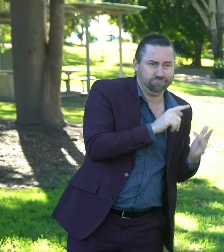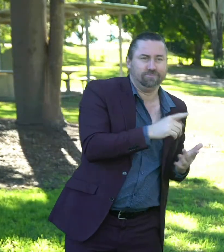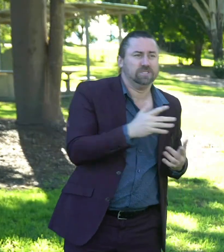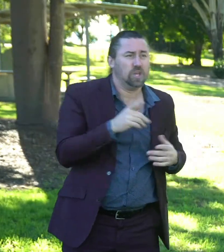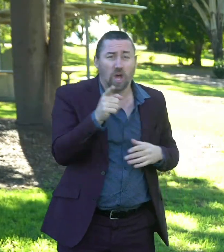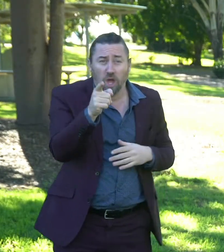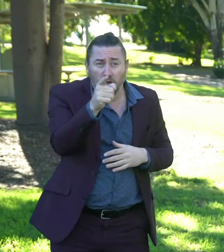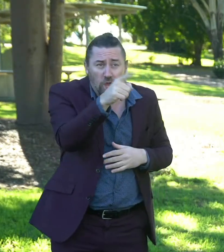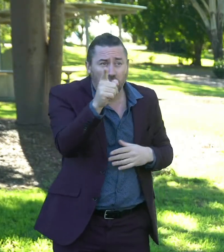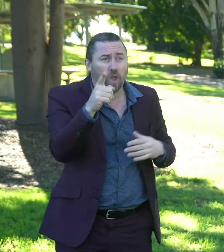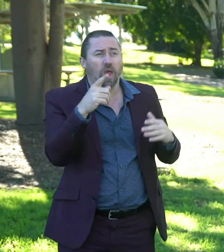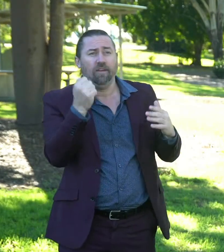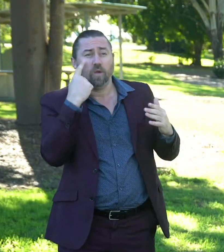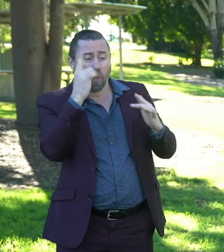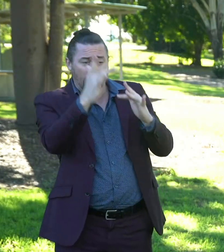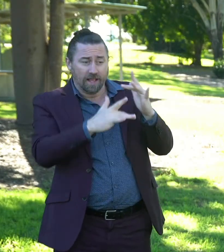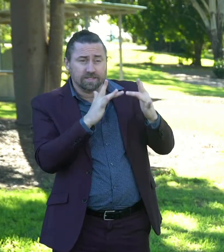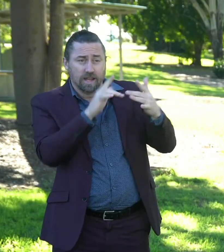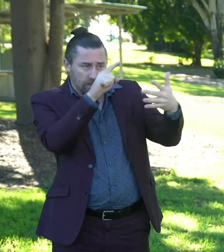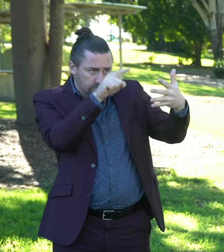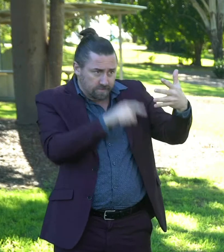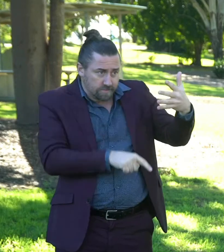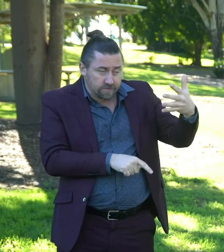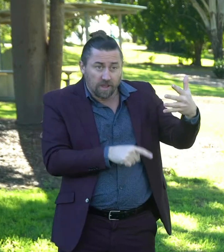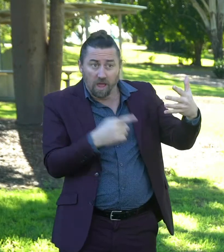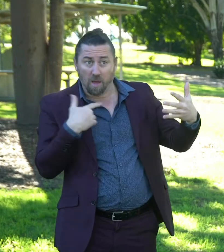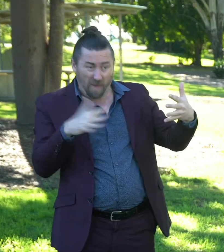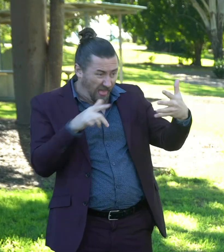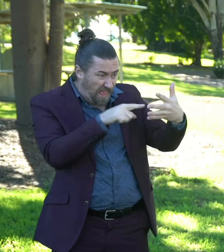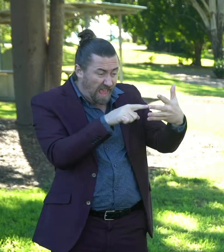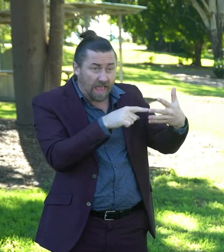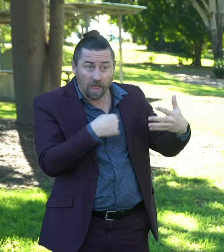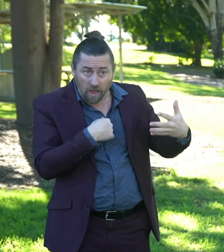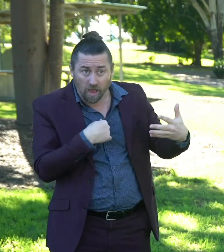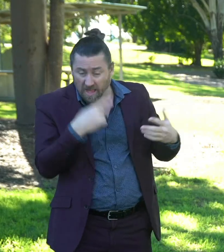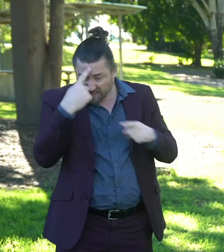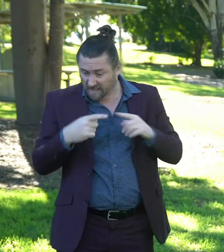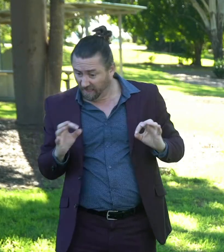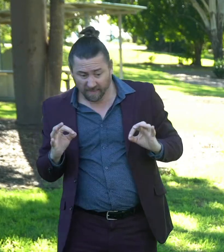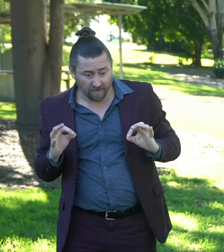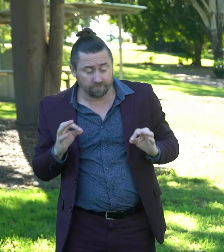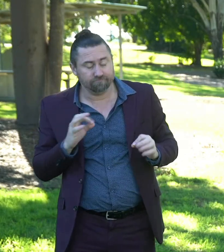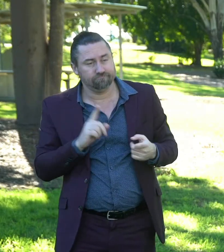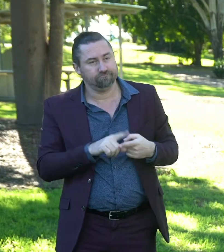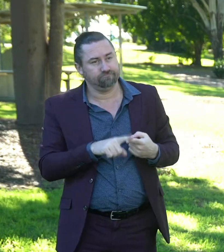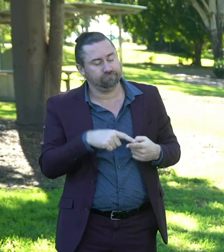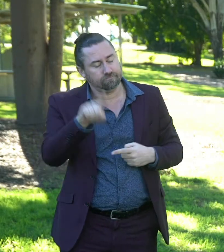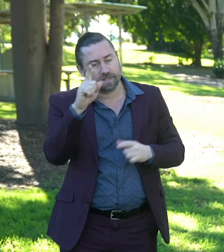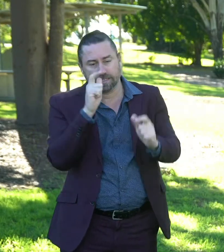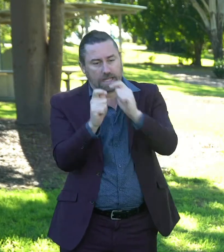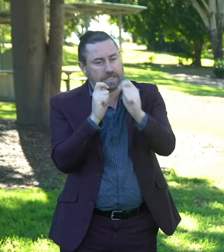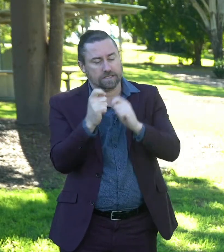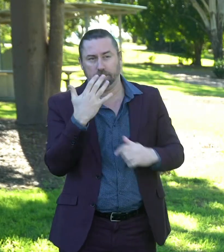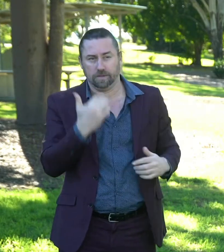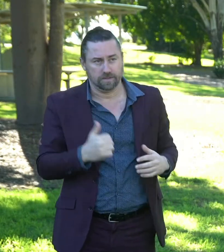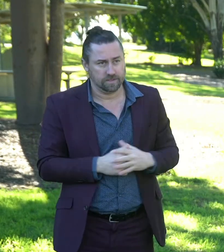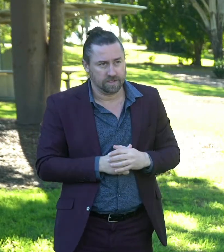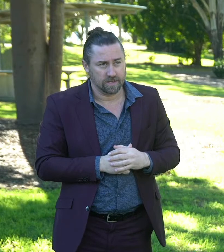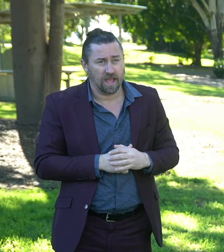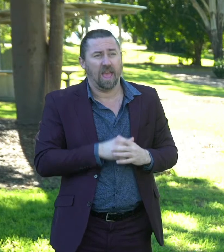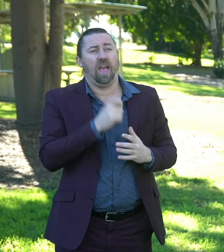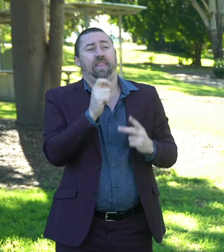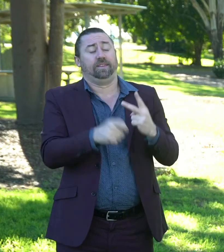been to certain venues, we ask you to get tested, even if you haven't had any symptoms. Then the second